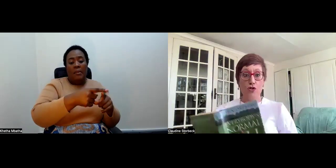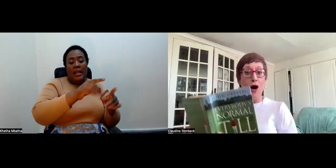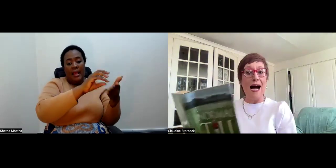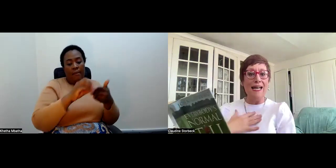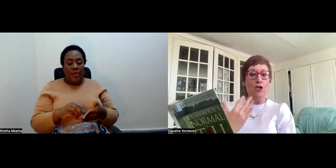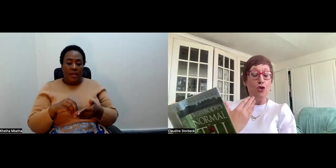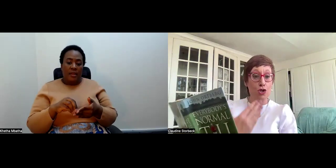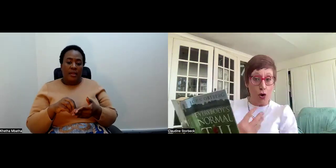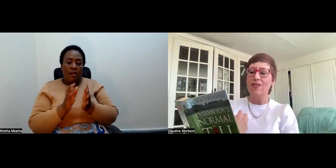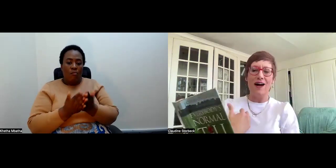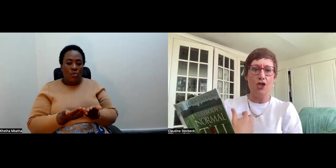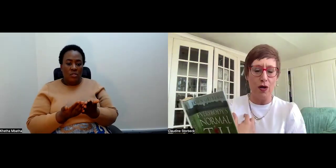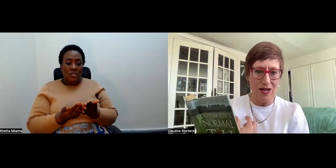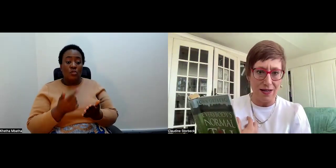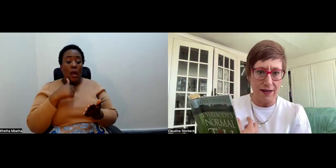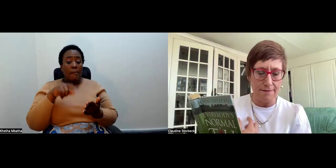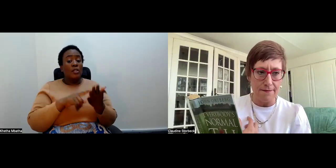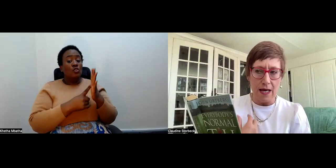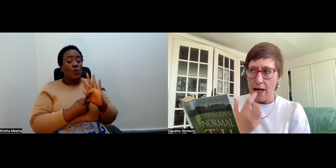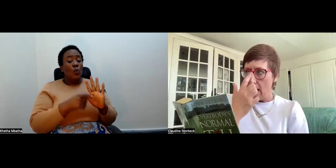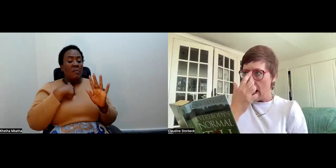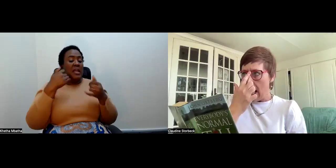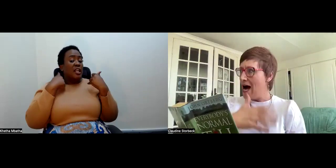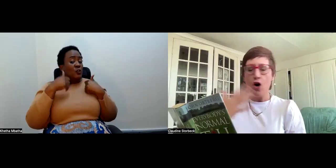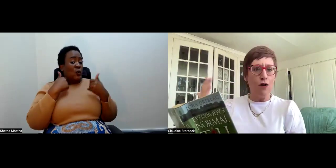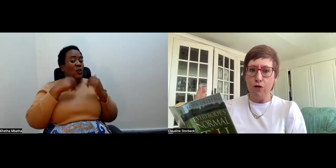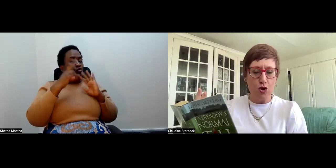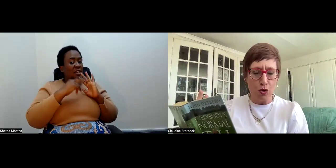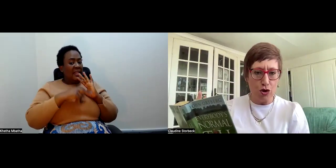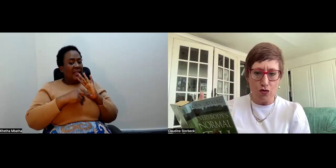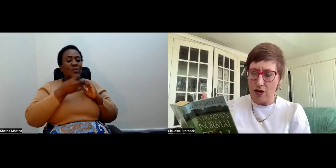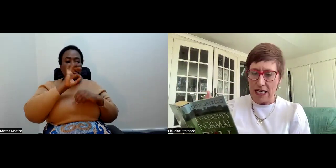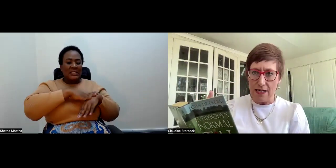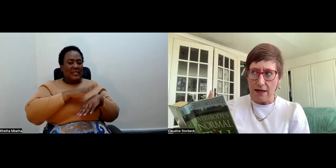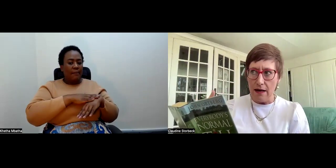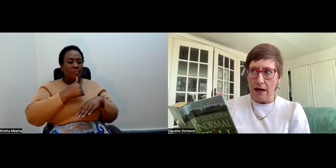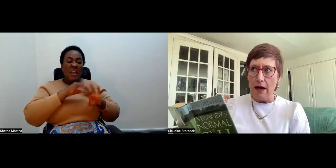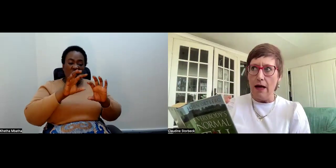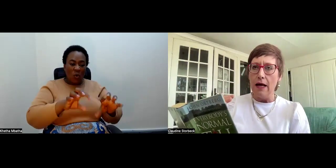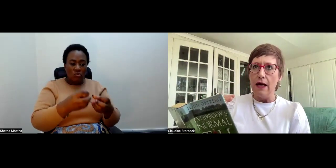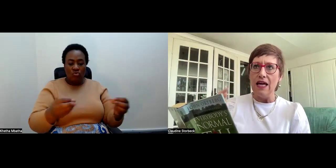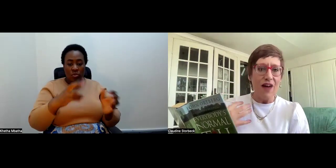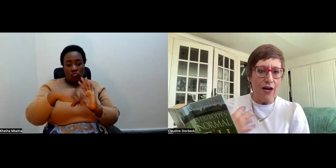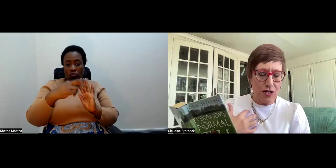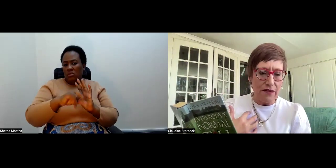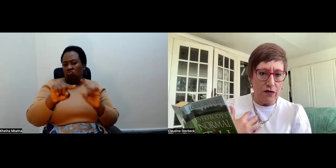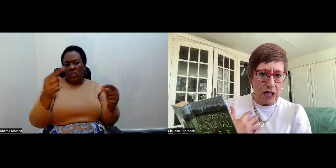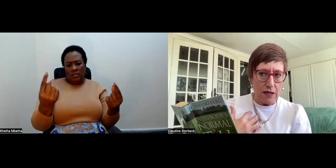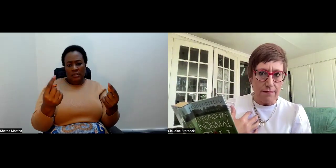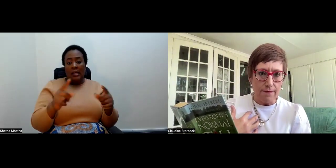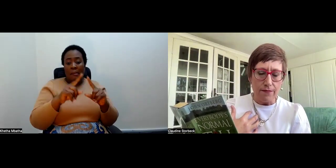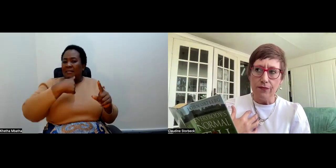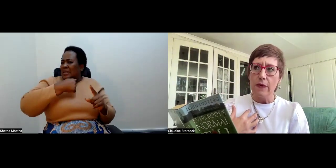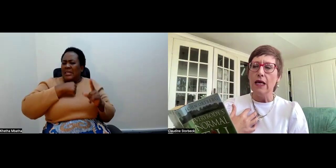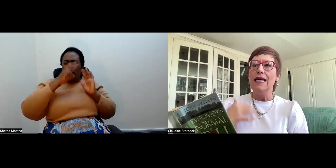time. So I need to show that I enjoy reading. I can't force children to read if I don't ever